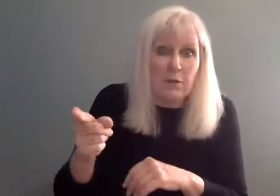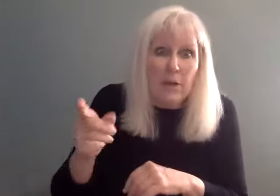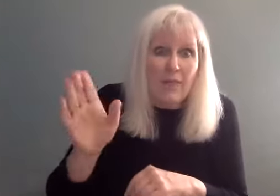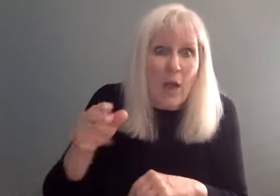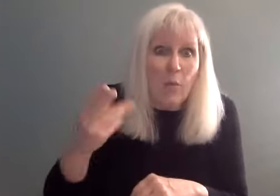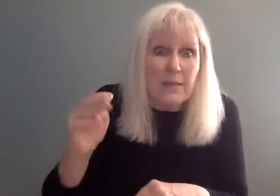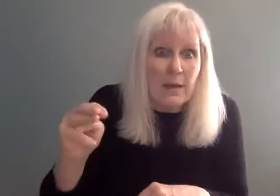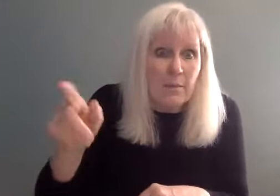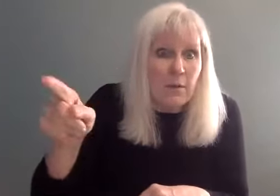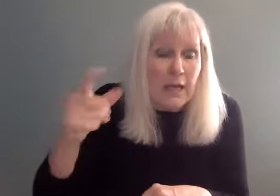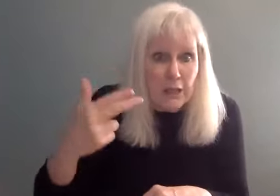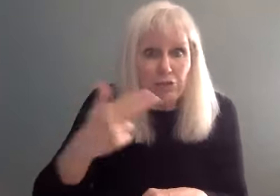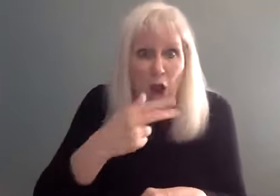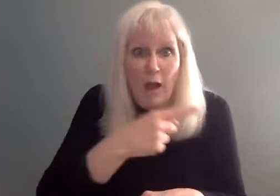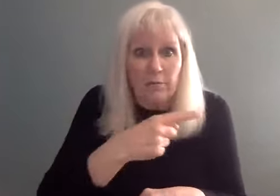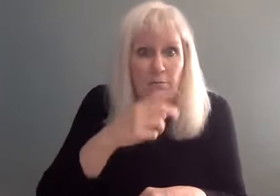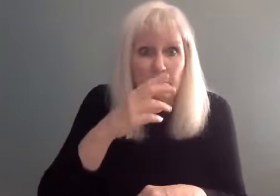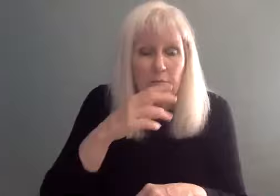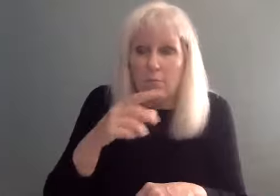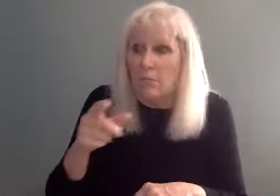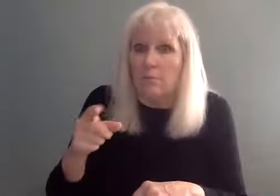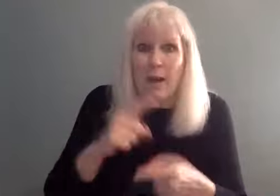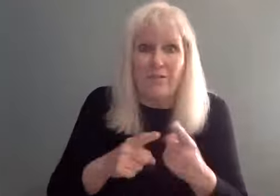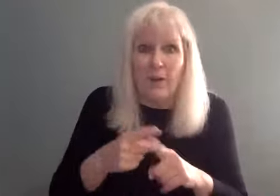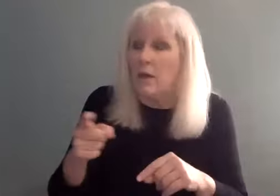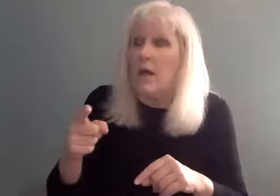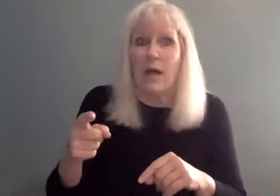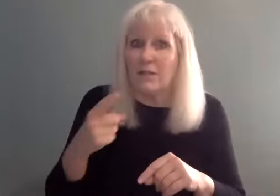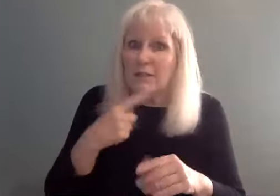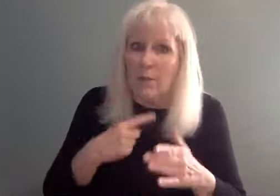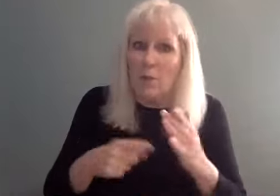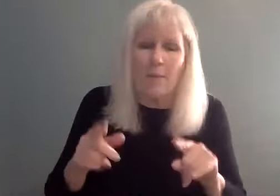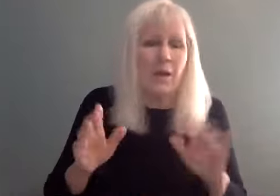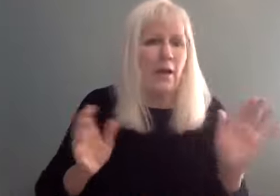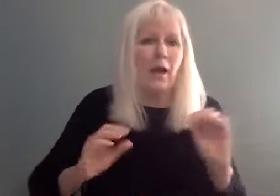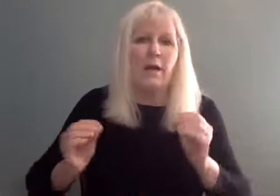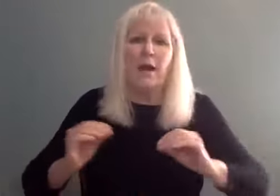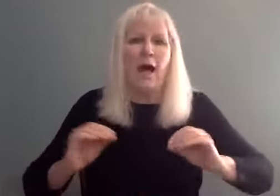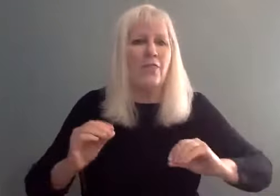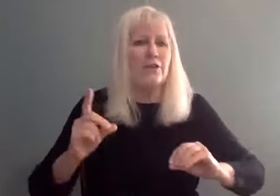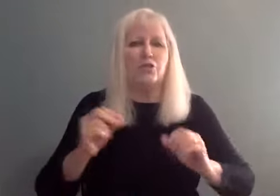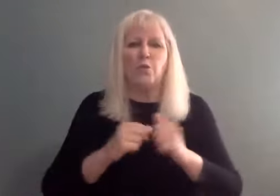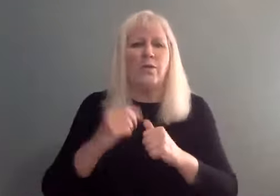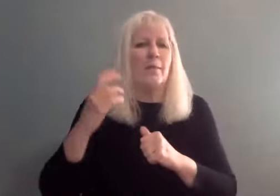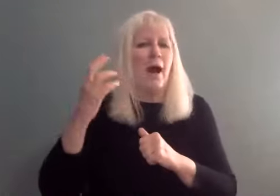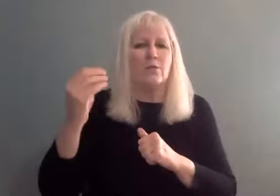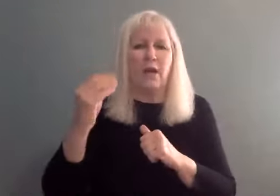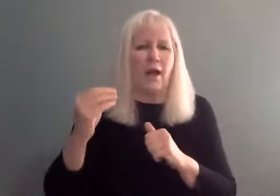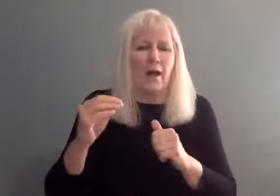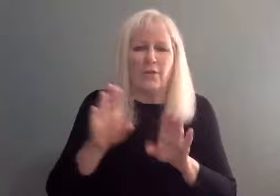happened? And she came and told me that I had nothing to do with him outside the door, that I wasn't outside the door with